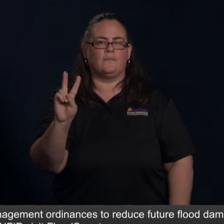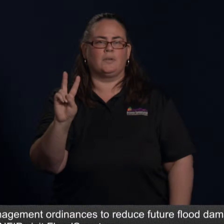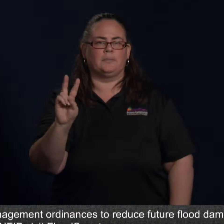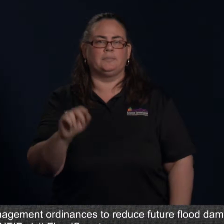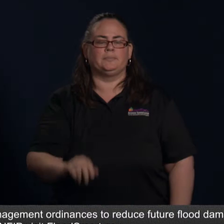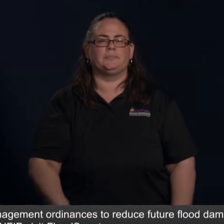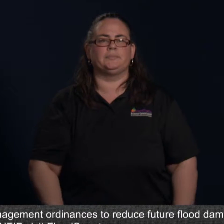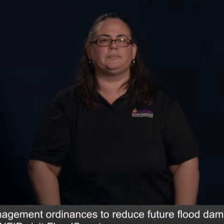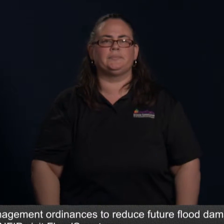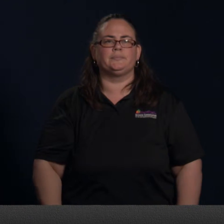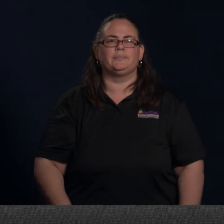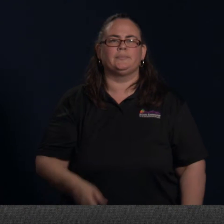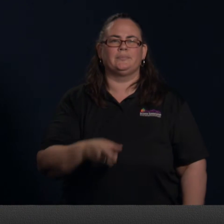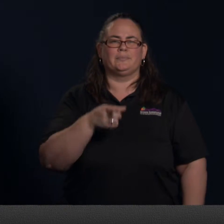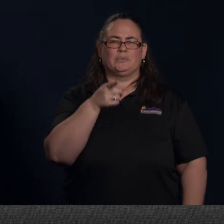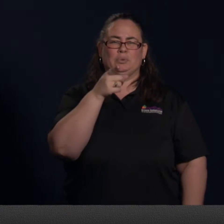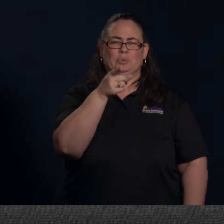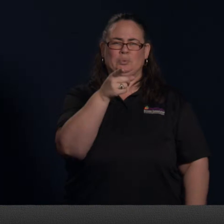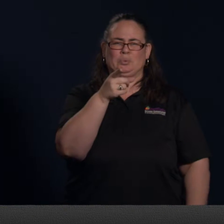www.floodsmart.gov.